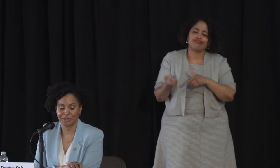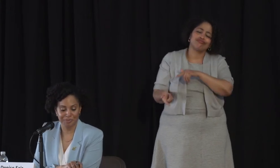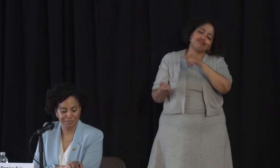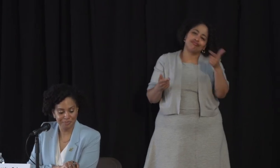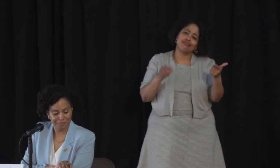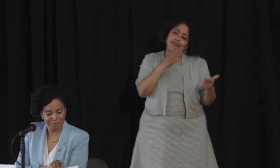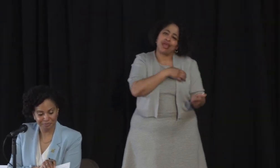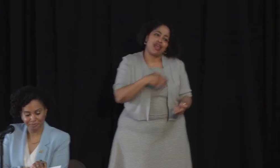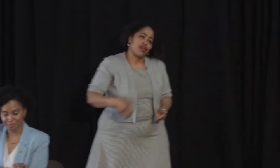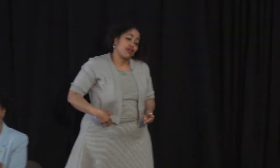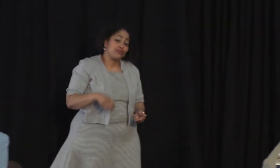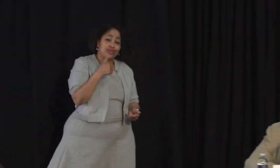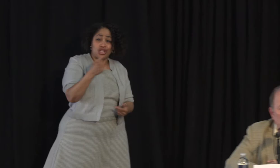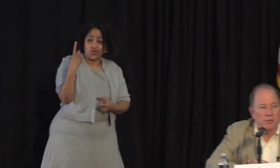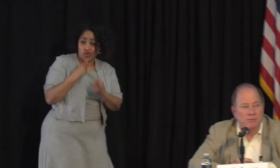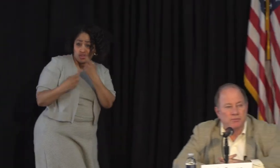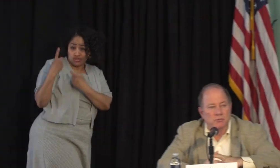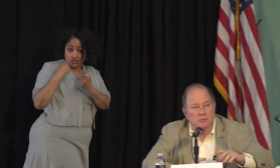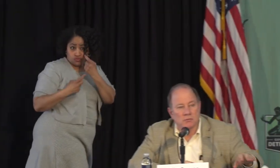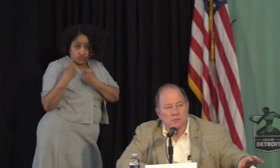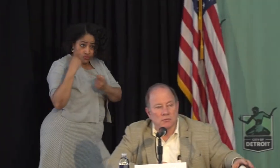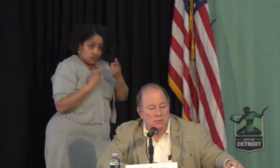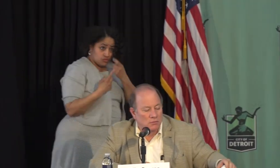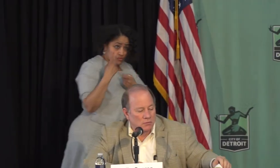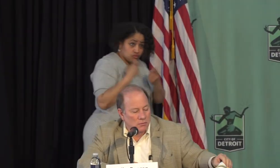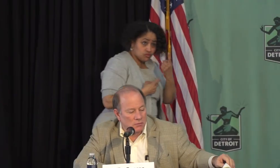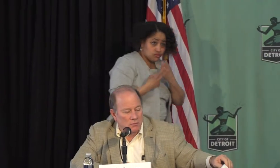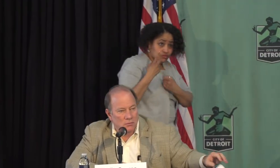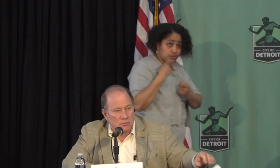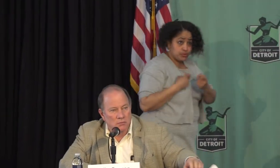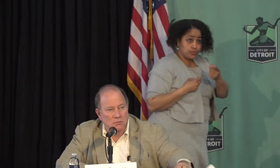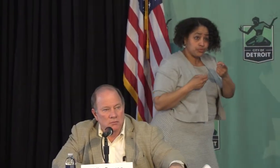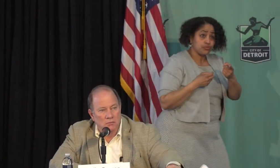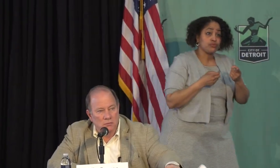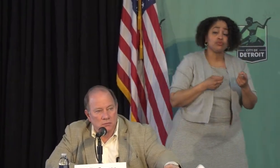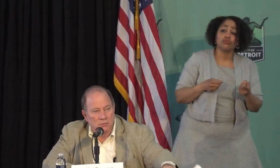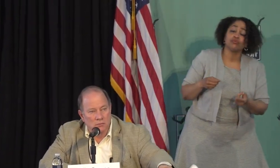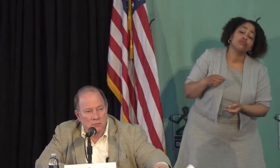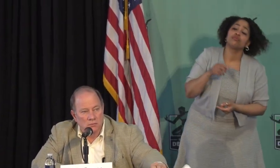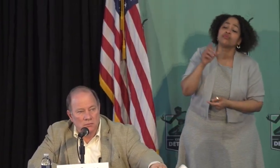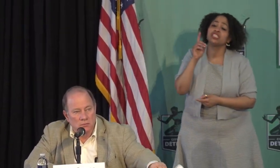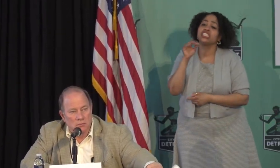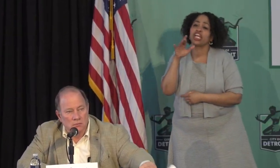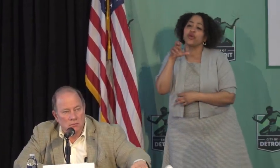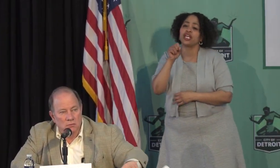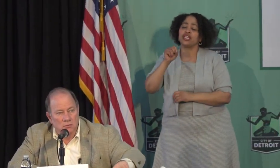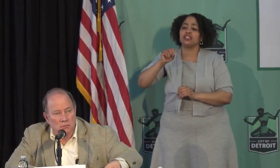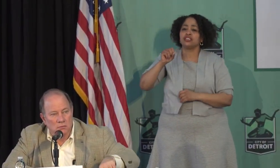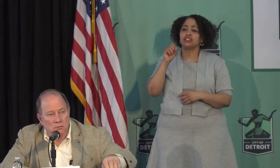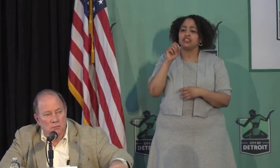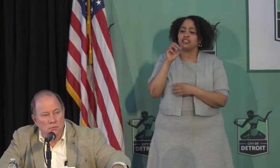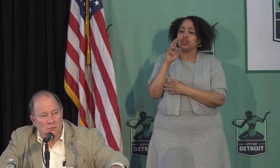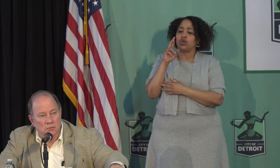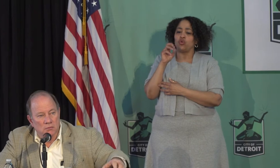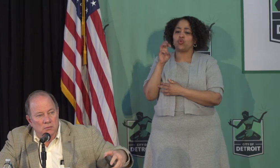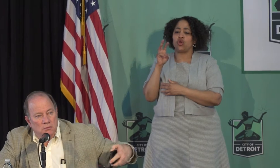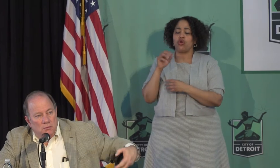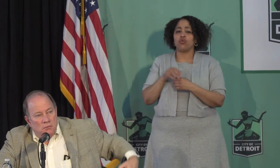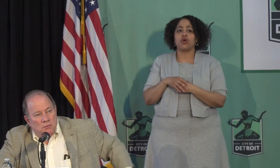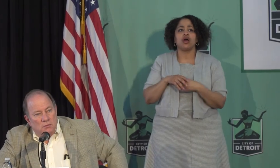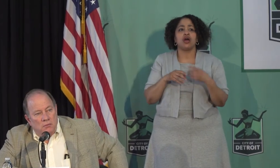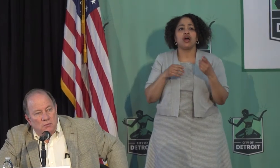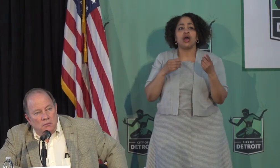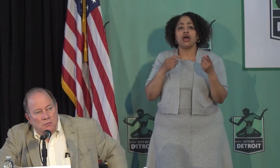for questions. Okay, anybody have any questions? Mayor Duggan, this is Larry Sproul, WDW Local 4. You mentioned